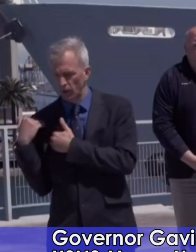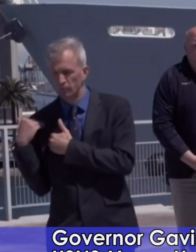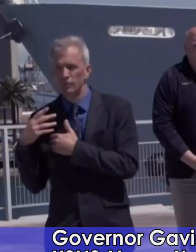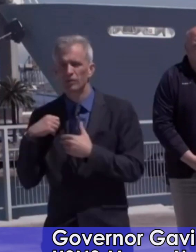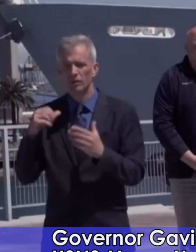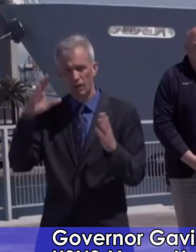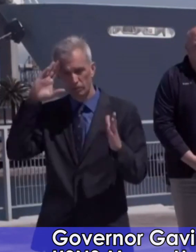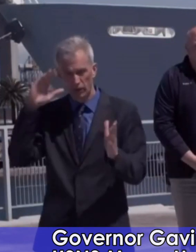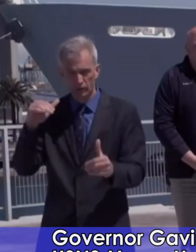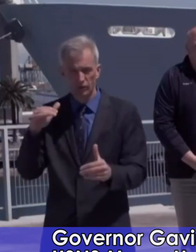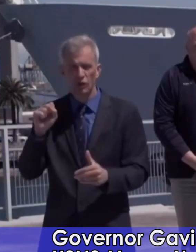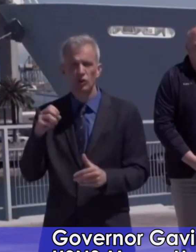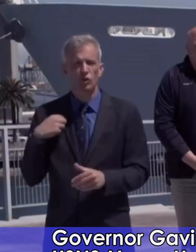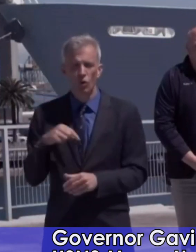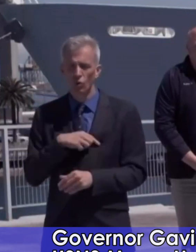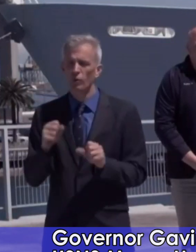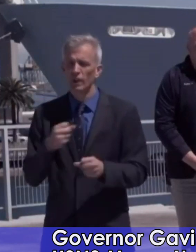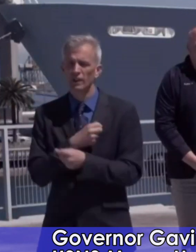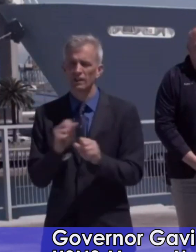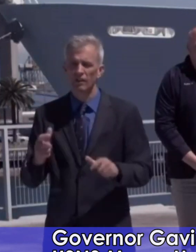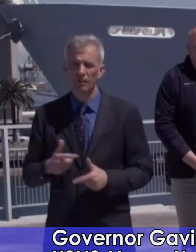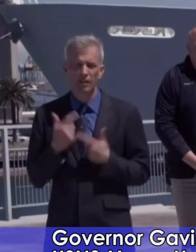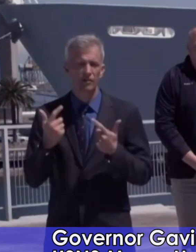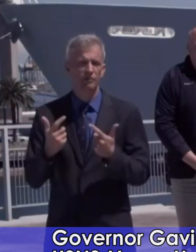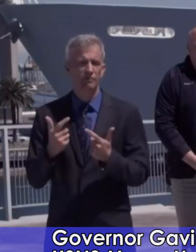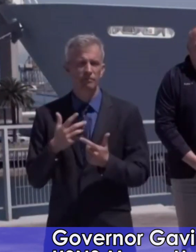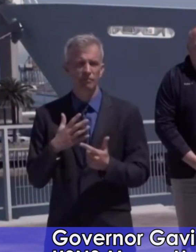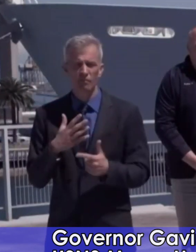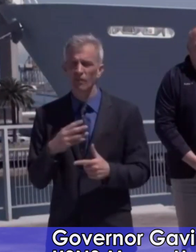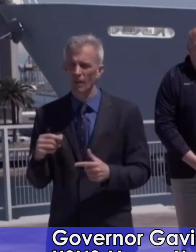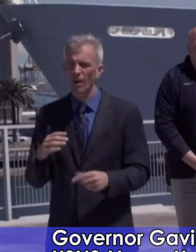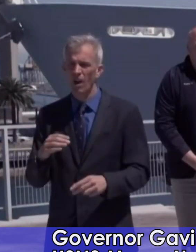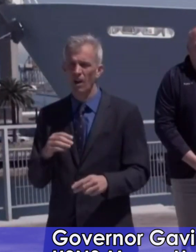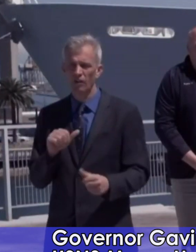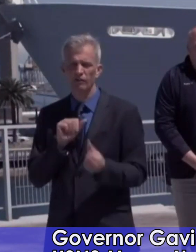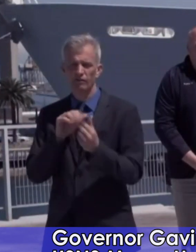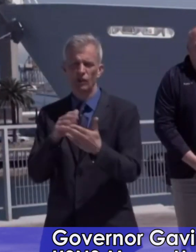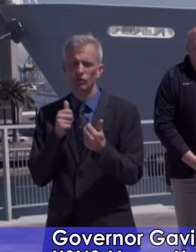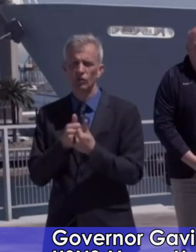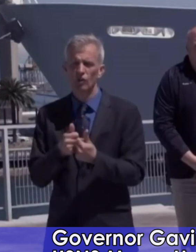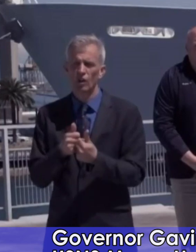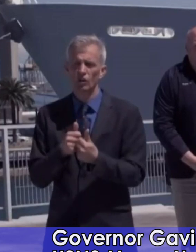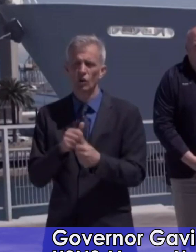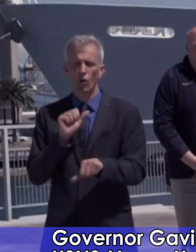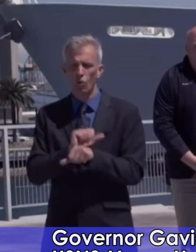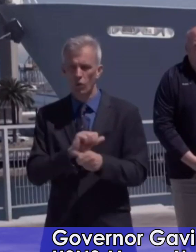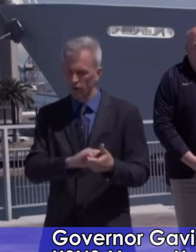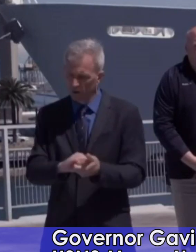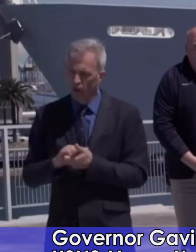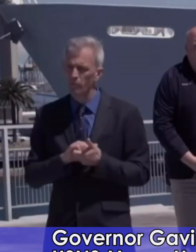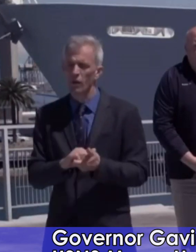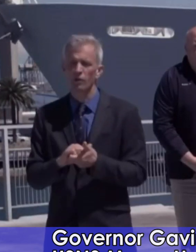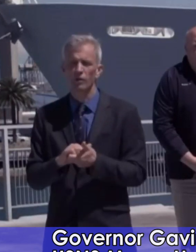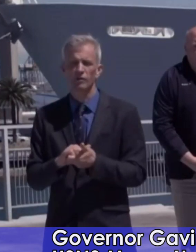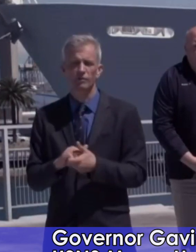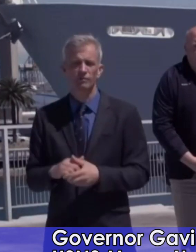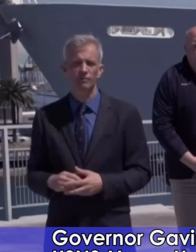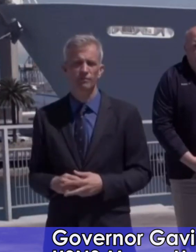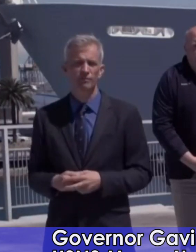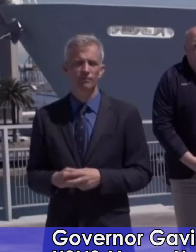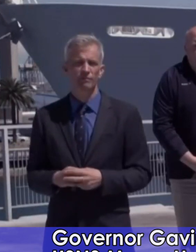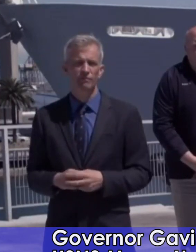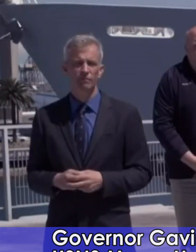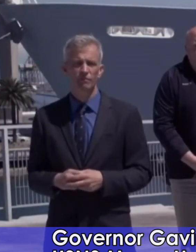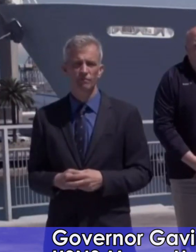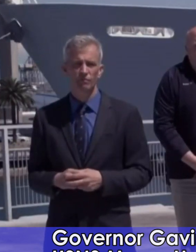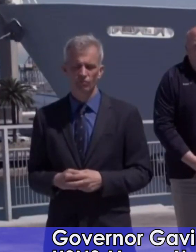so that we can save lives and we ultimately can meet this moment working collaboratively and working together. I'll just